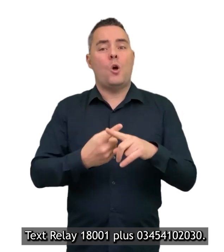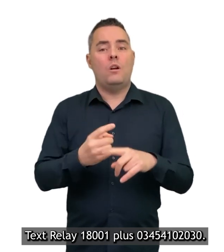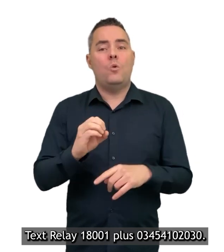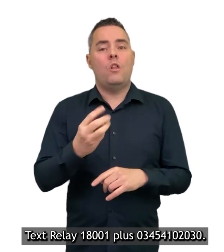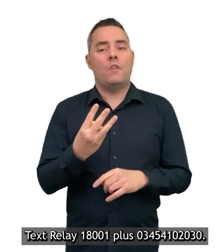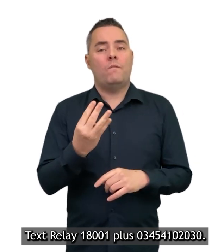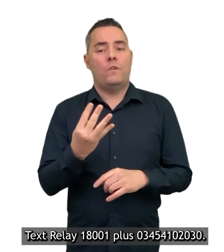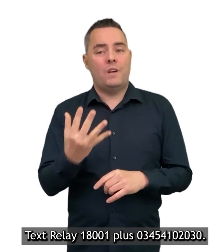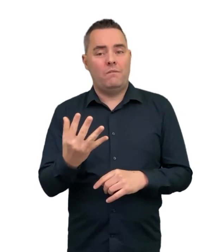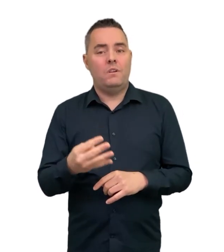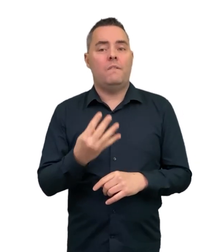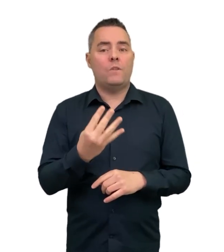2030.